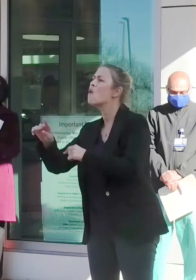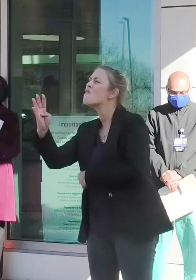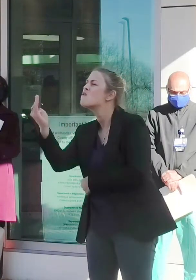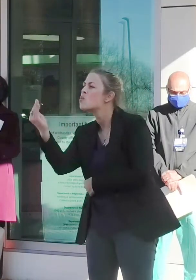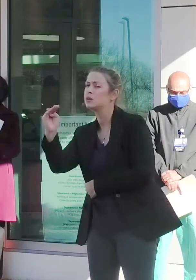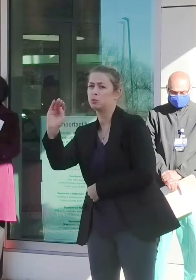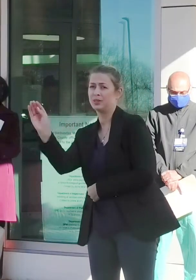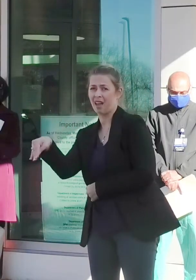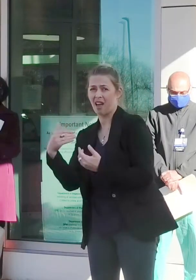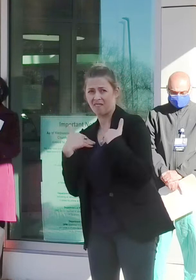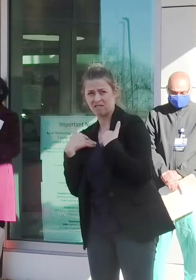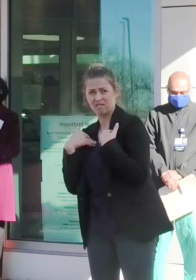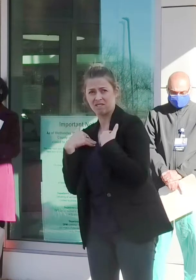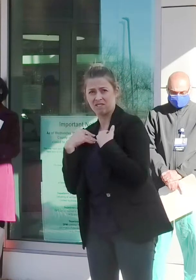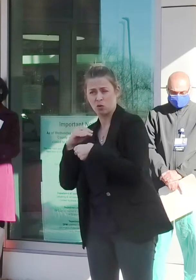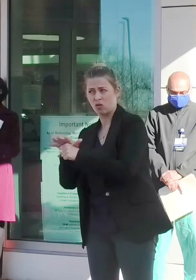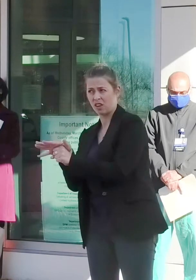14%.